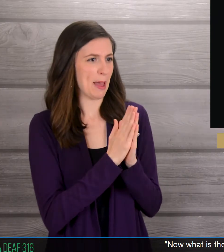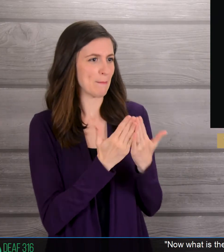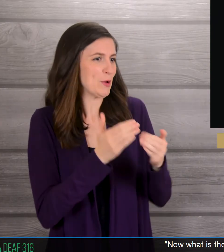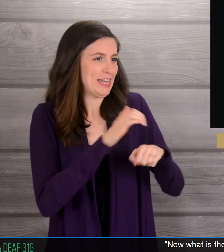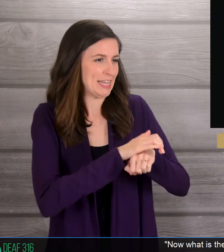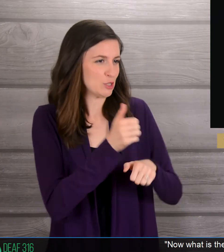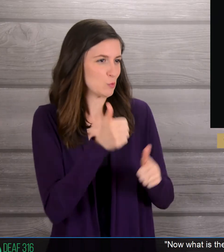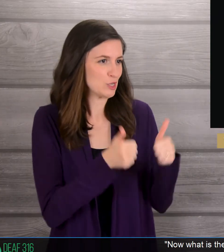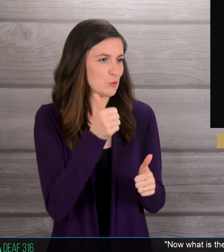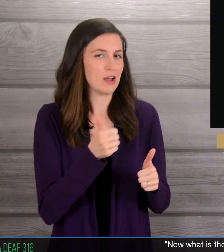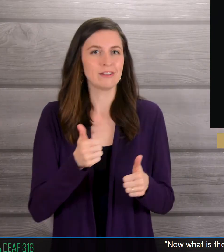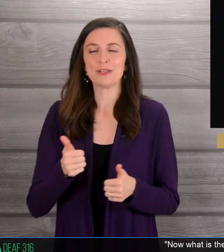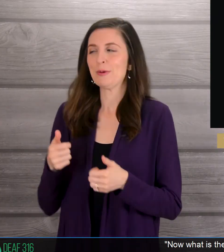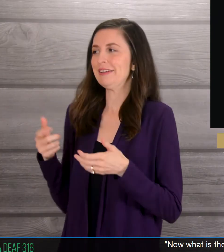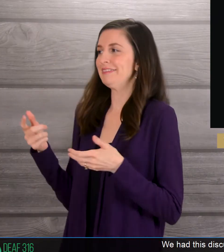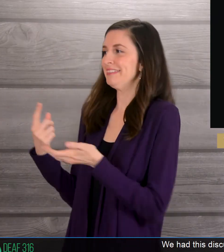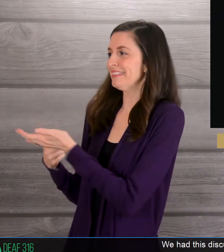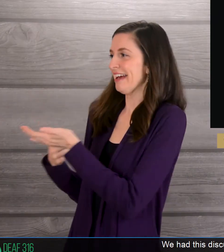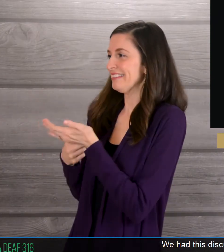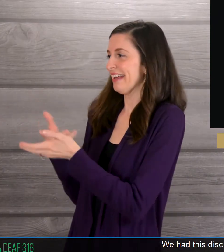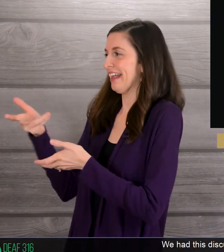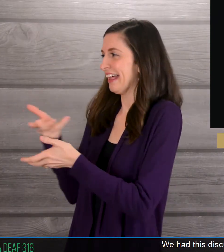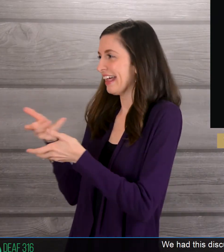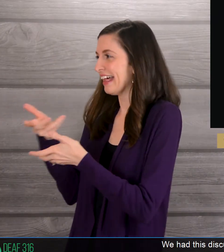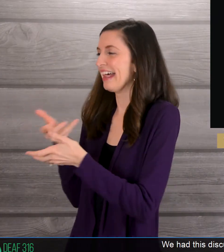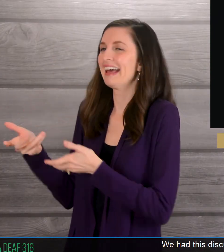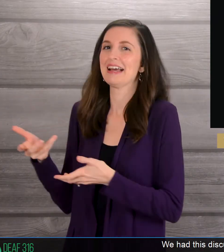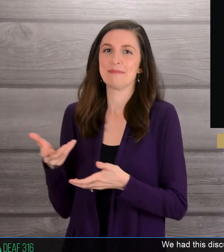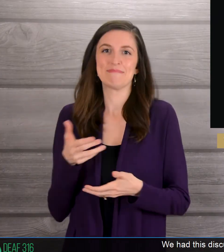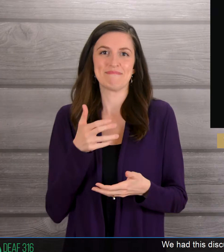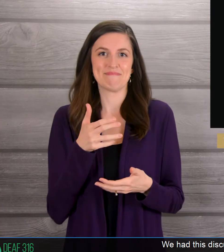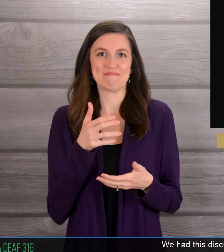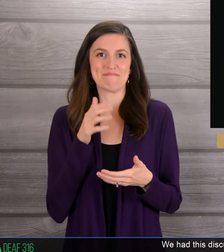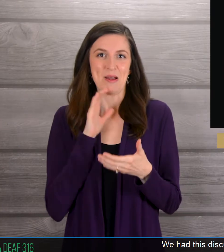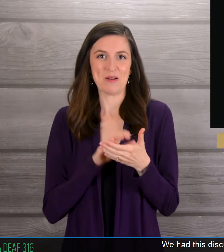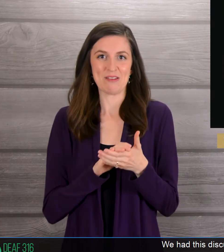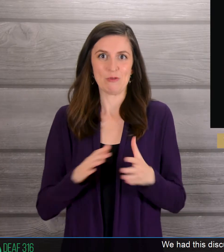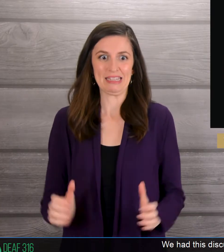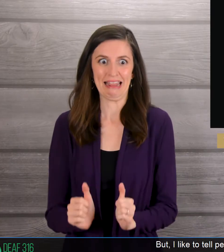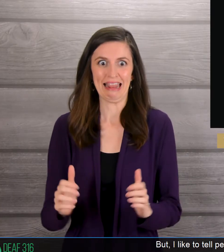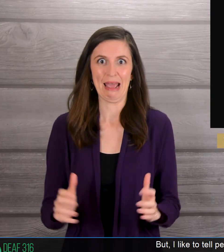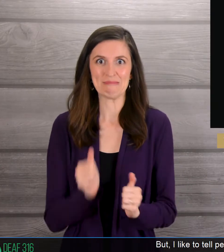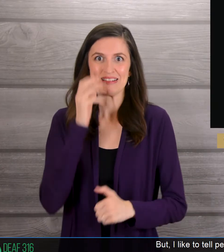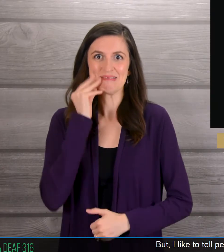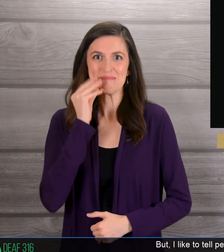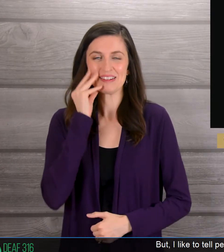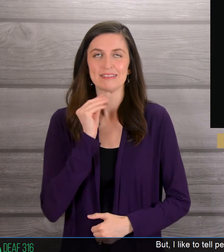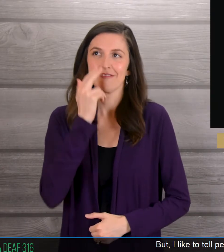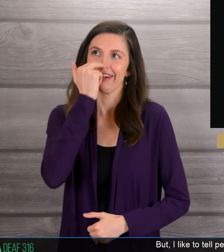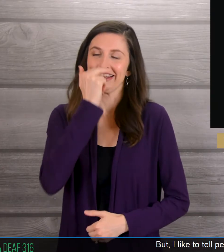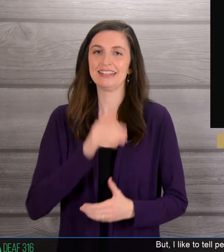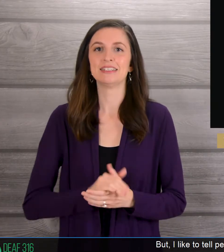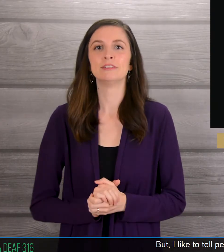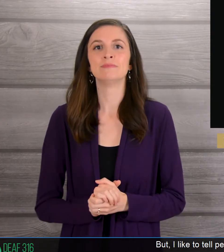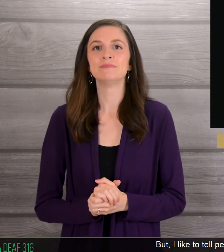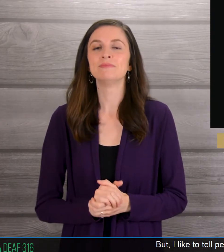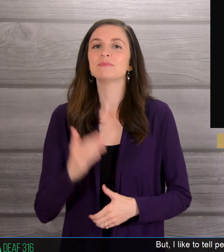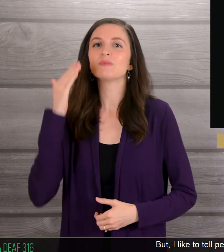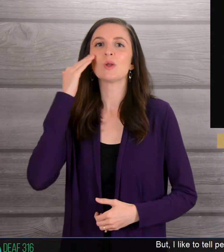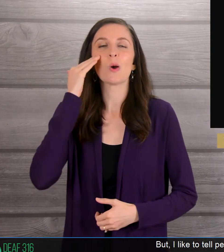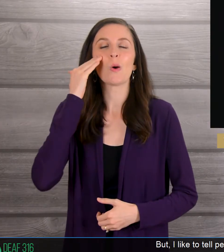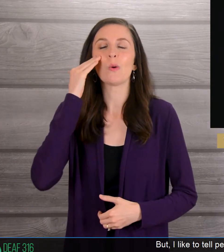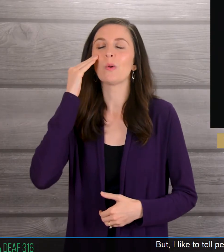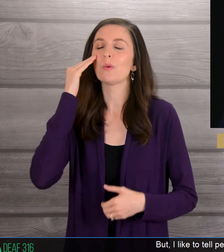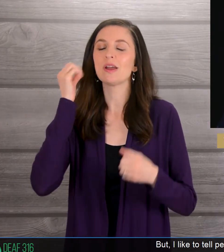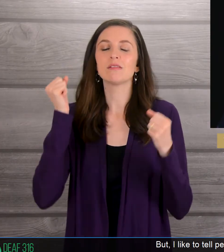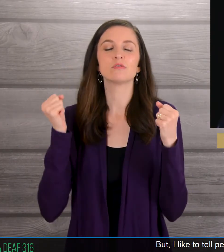best English Bible translation?" We had this discussion while my wife was in labor. But I like to tell